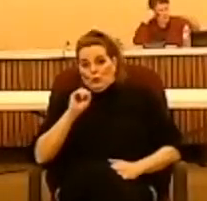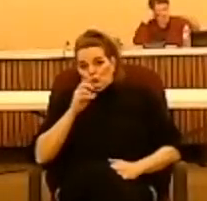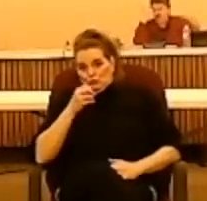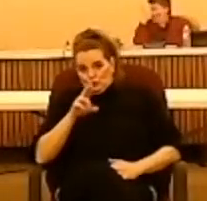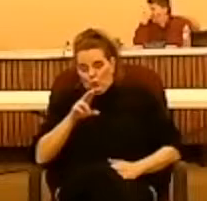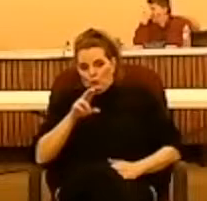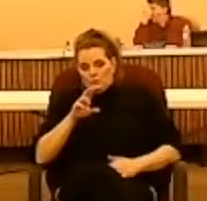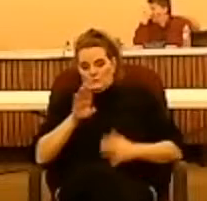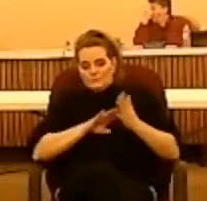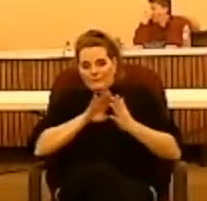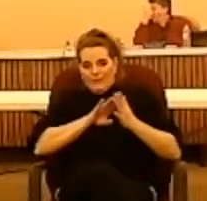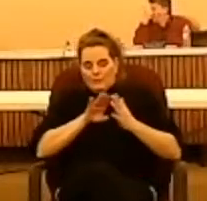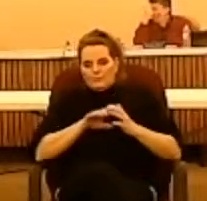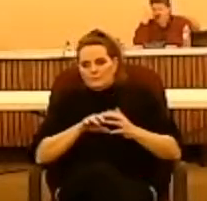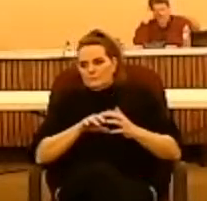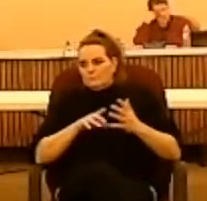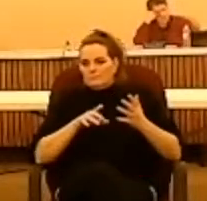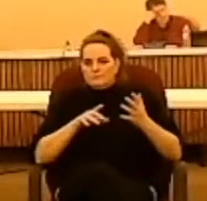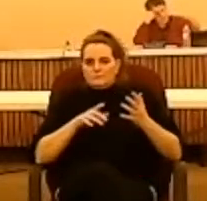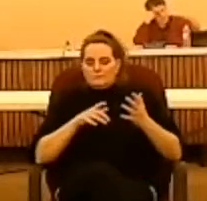owners. So I guess technically five